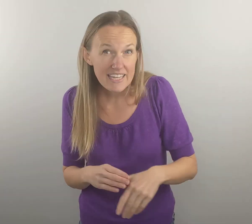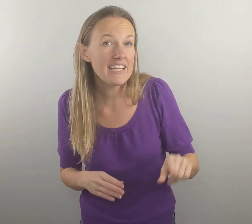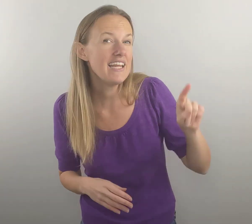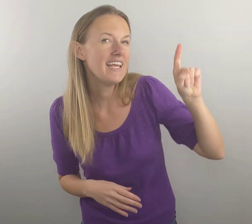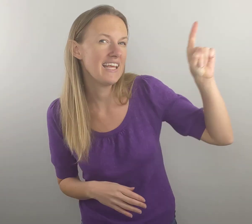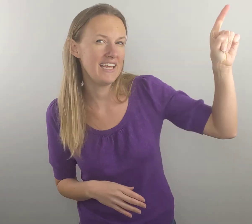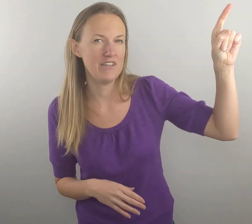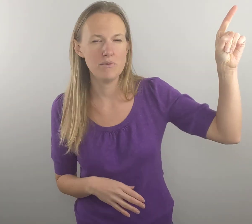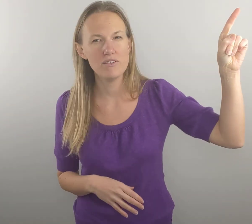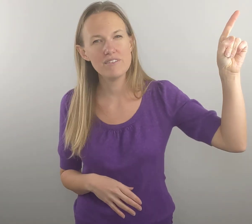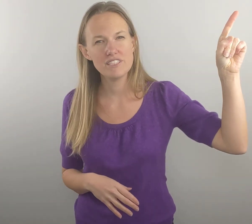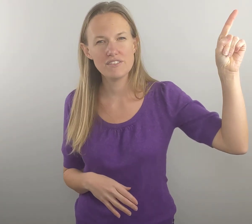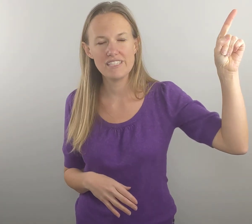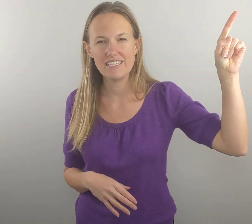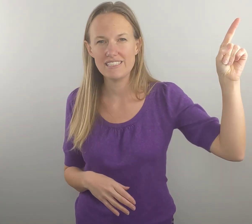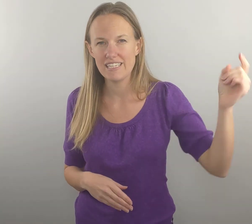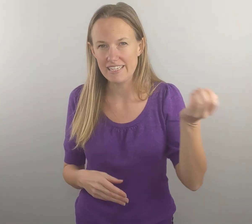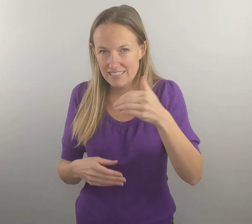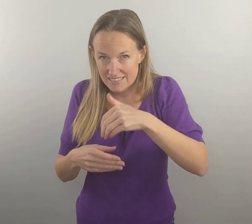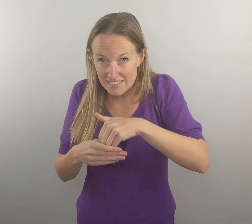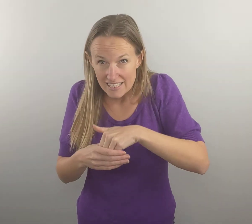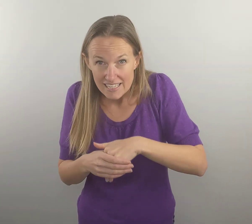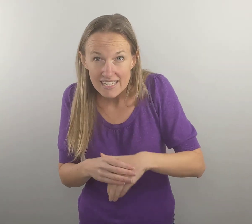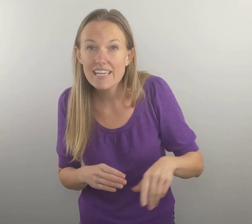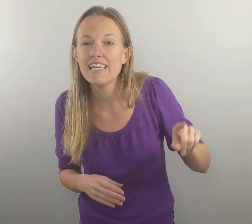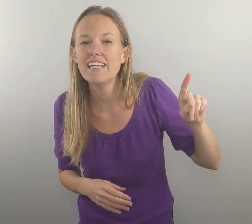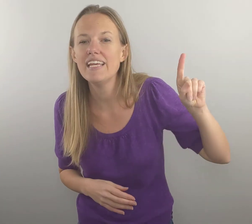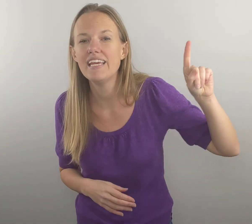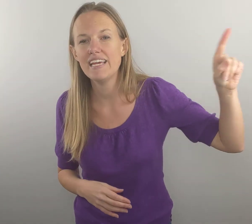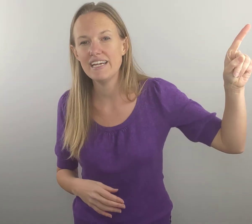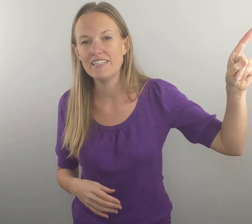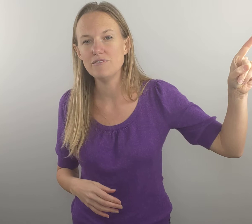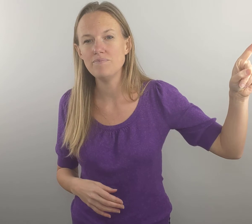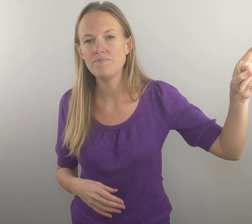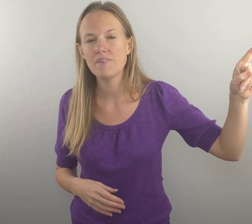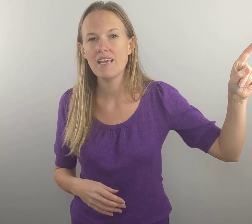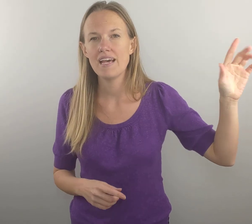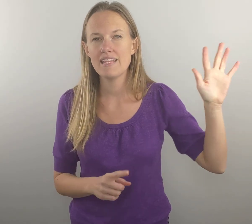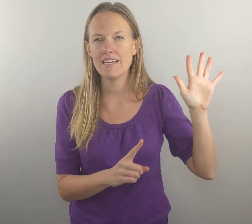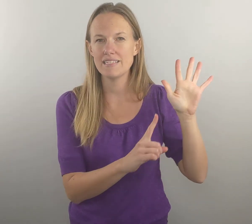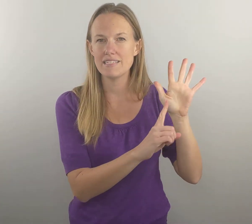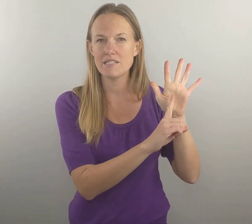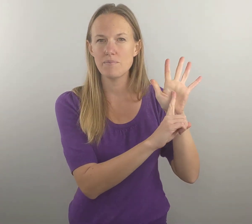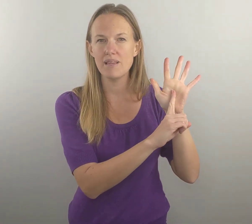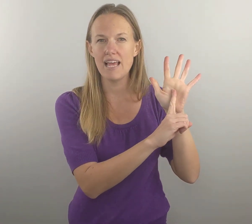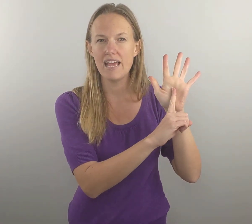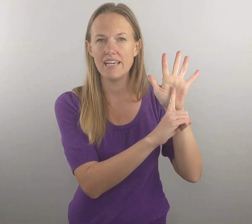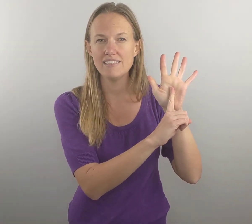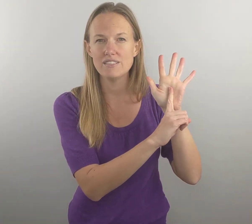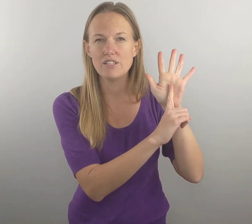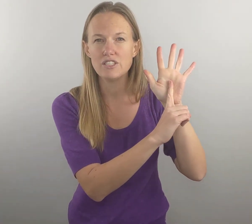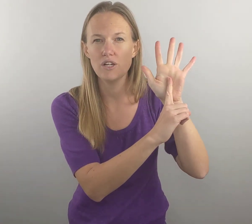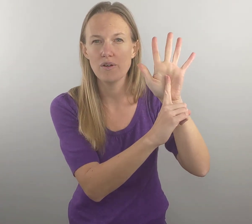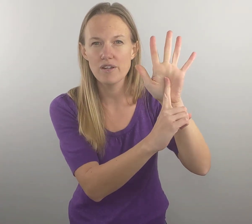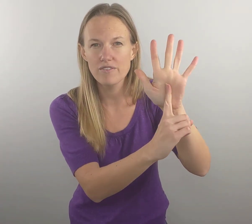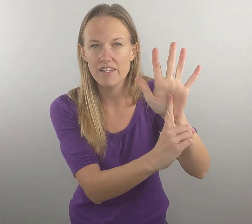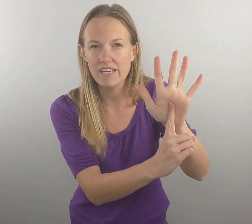in him. You don't have to do in his sight, just in him. And then a display, so you're showing your